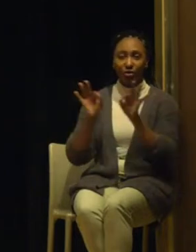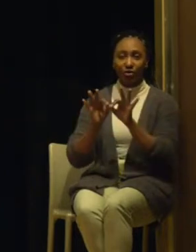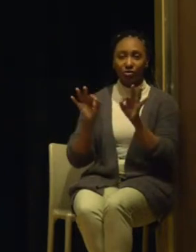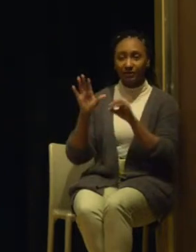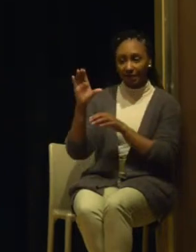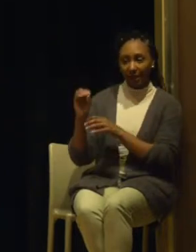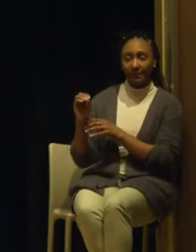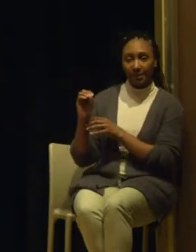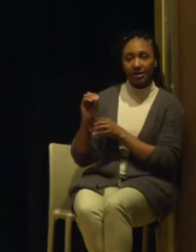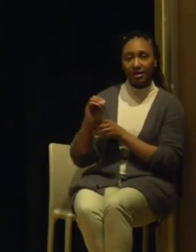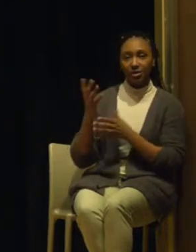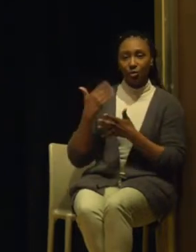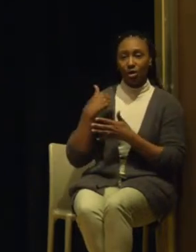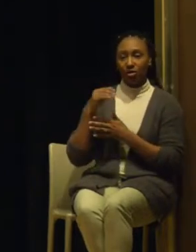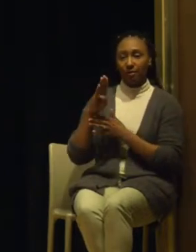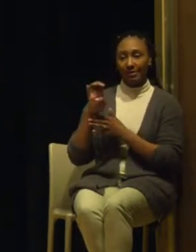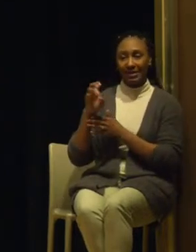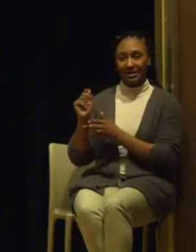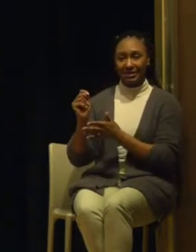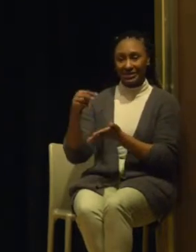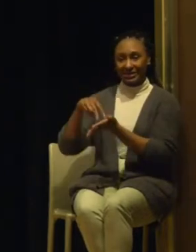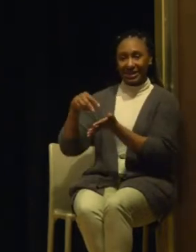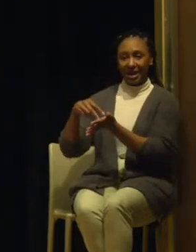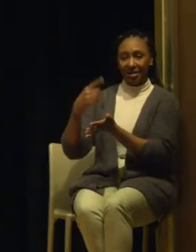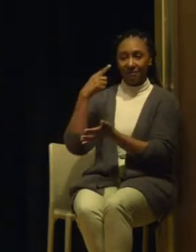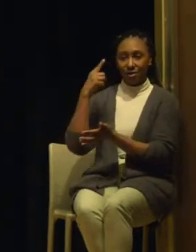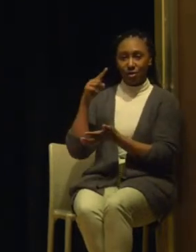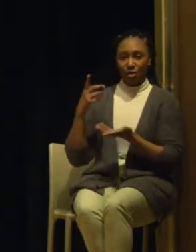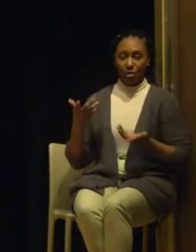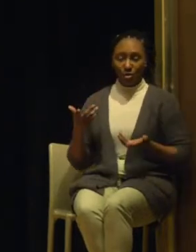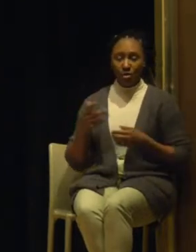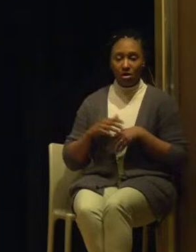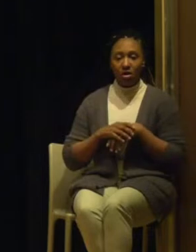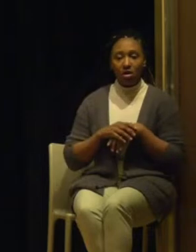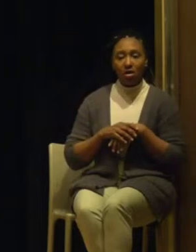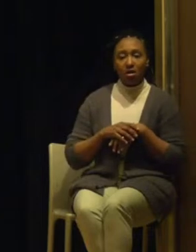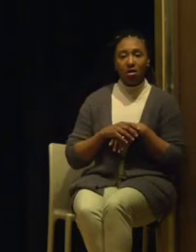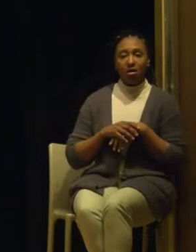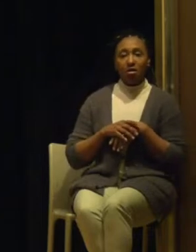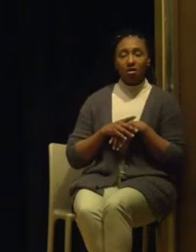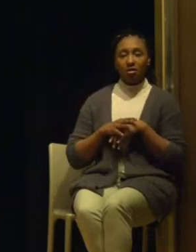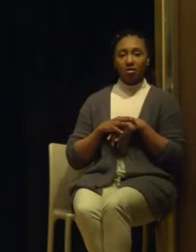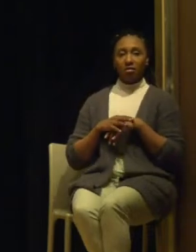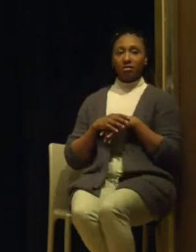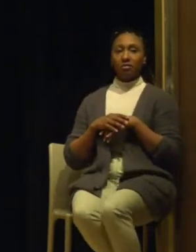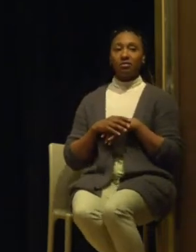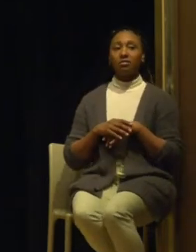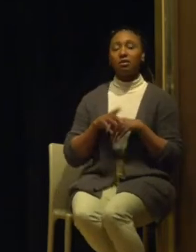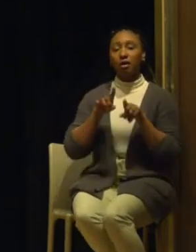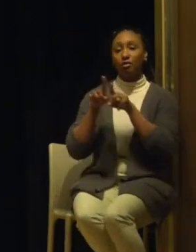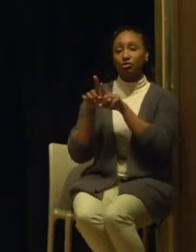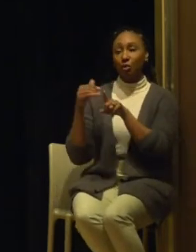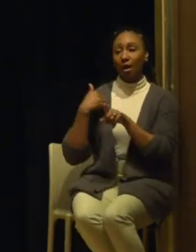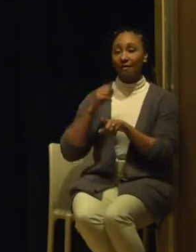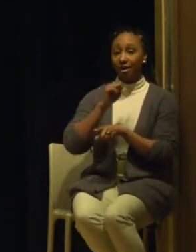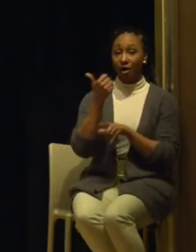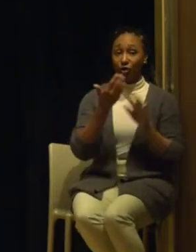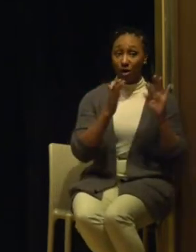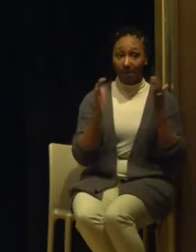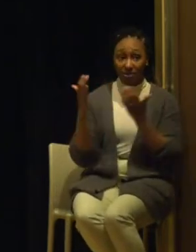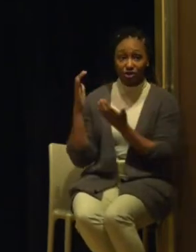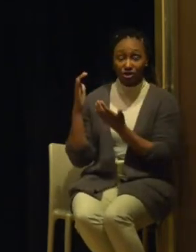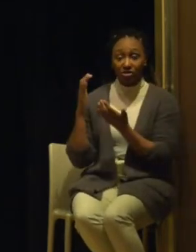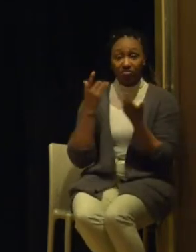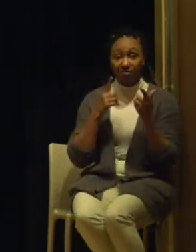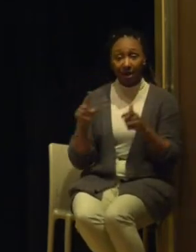We started having more competition. From, you know, Bravo had a Black Night, VH1